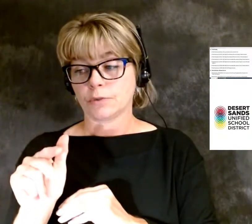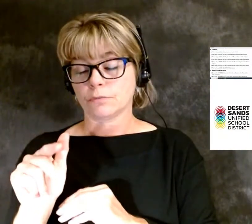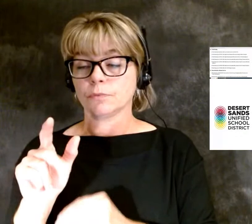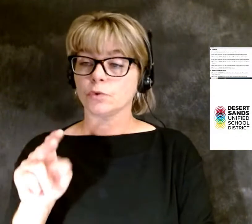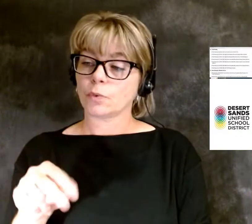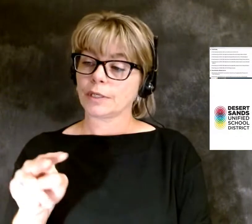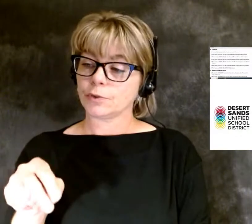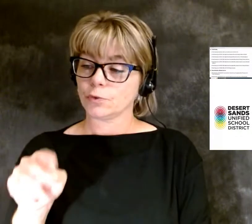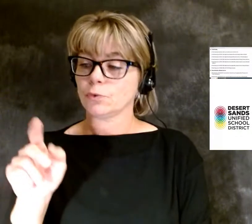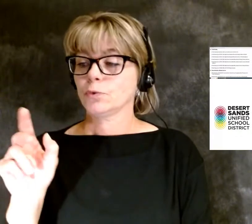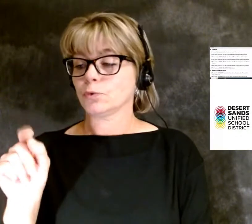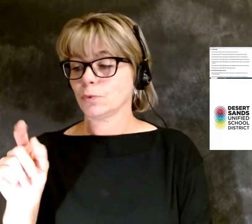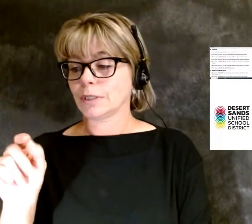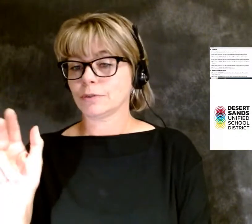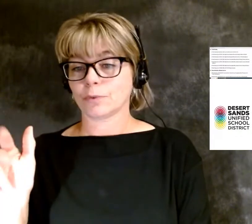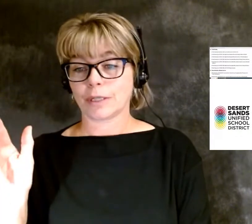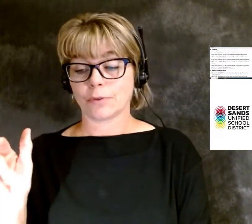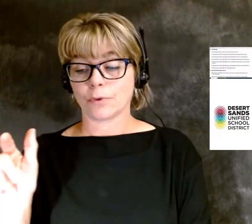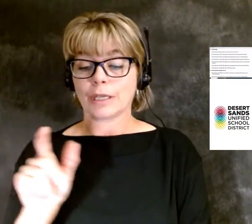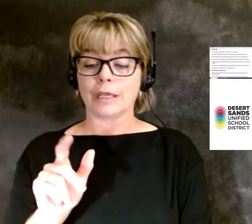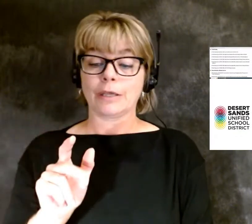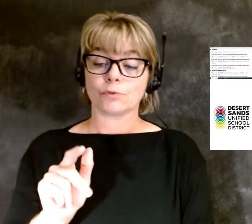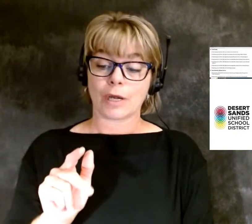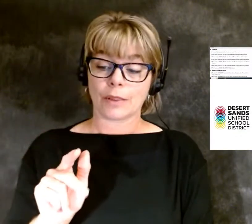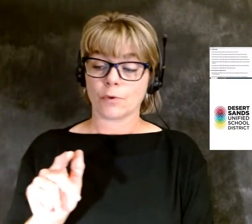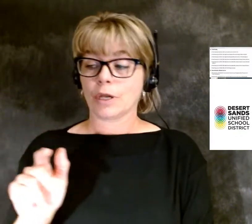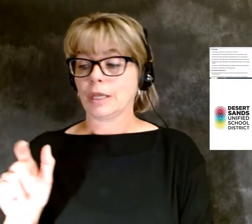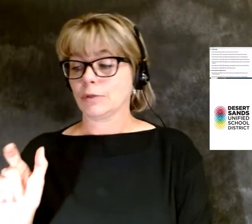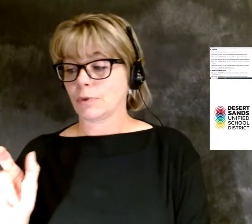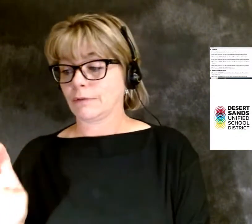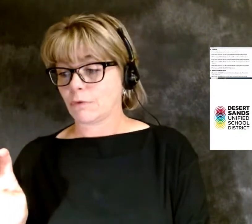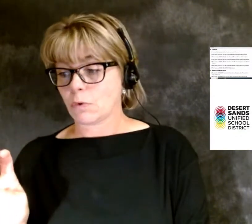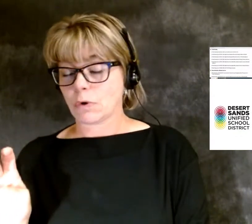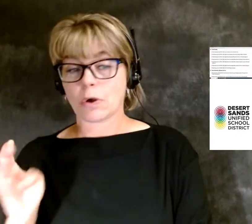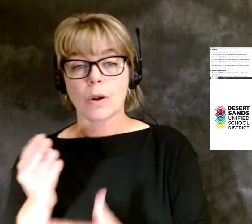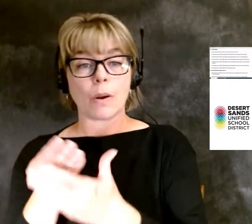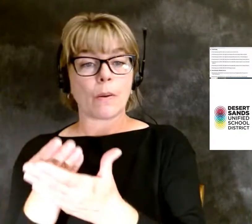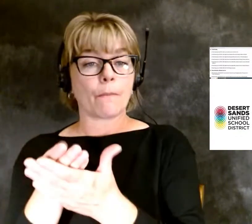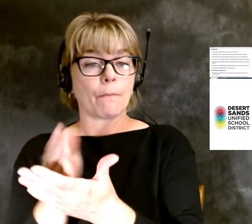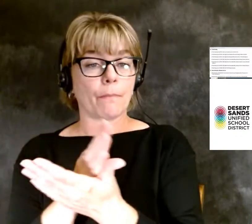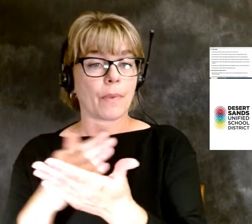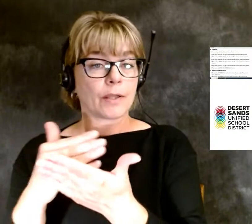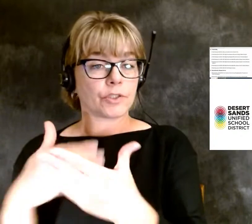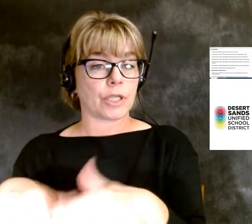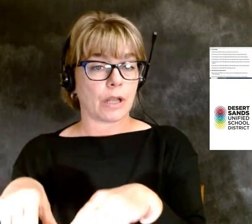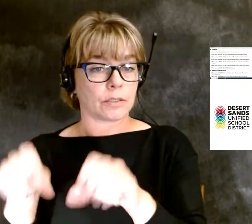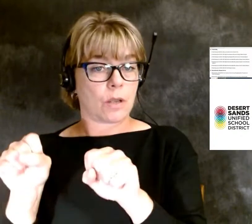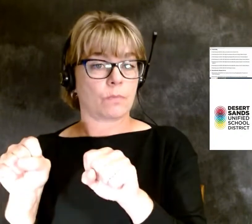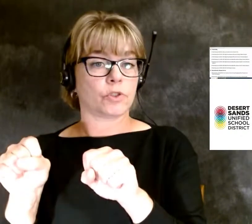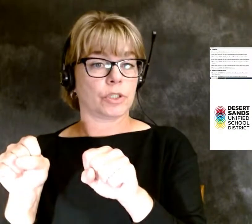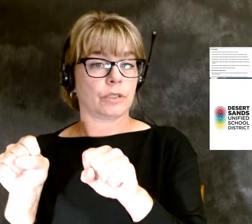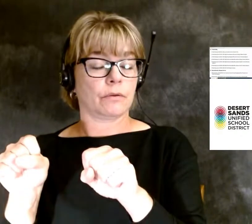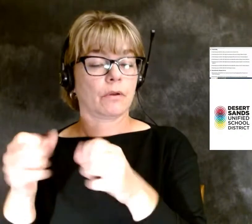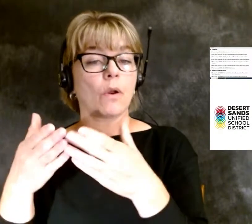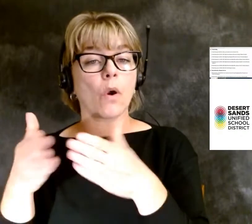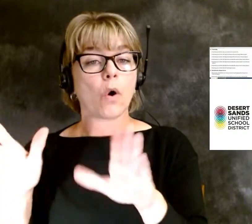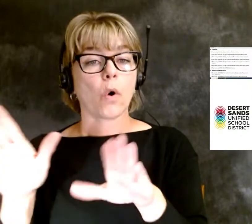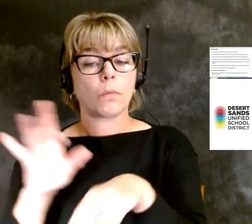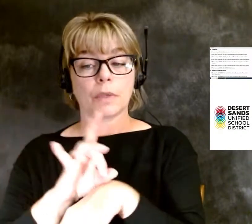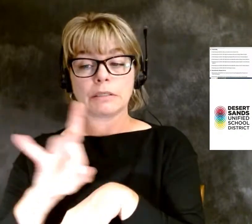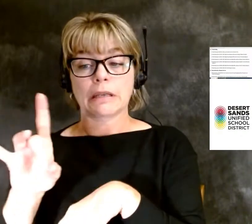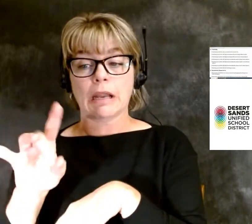2022-2023 and 2023-2024 budget adoption. I will open the public hearing at 8:46